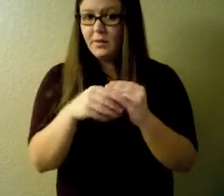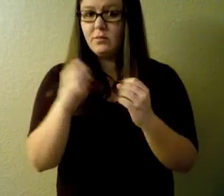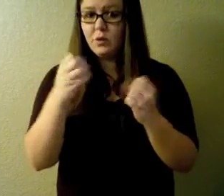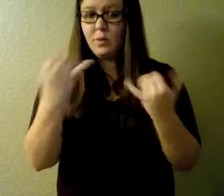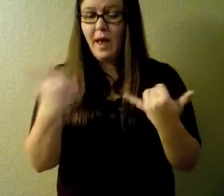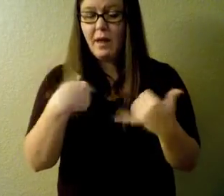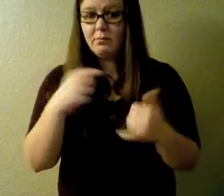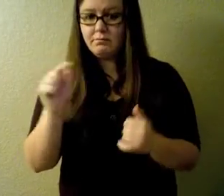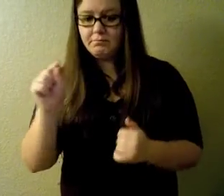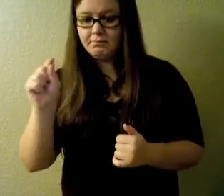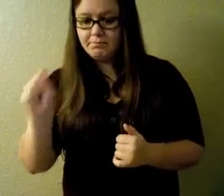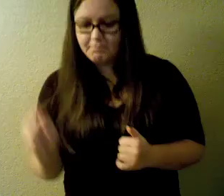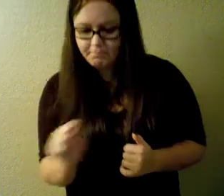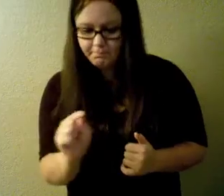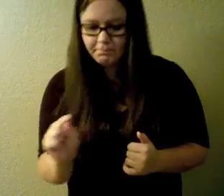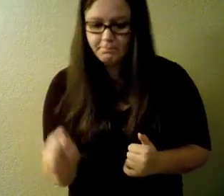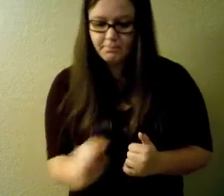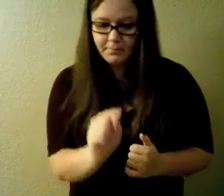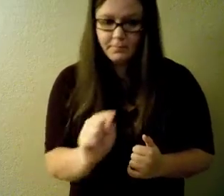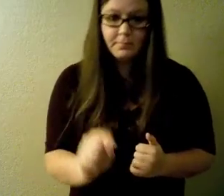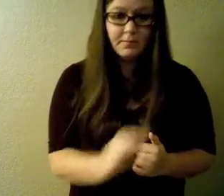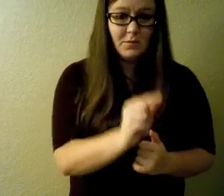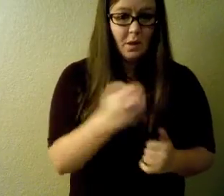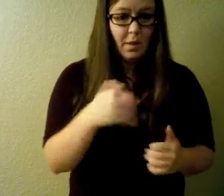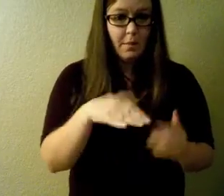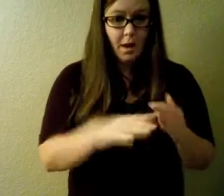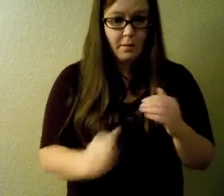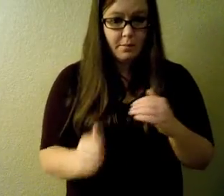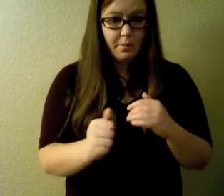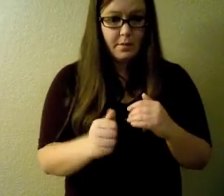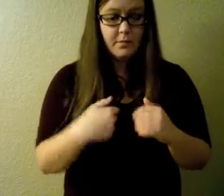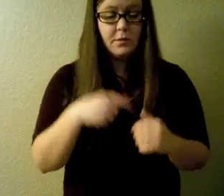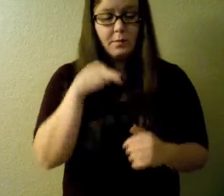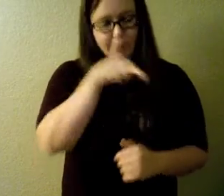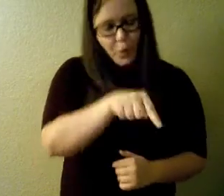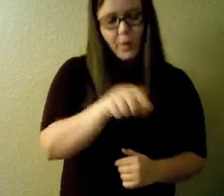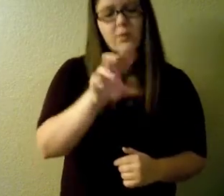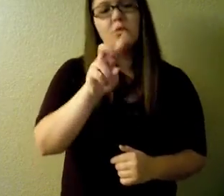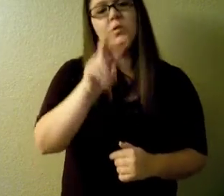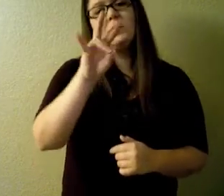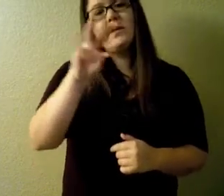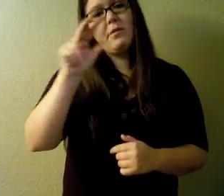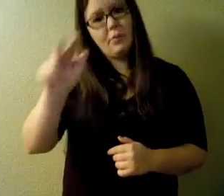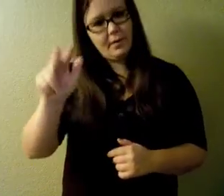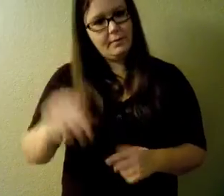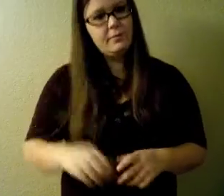is 0.273, or 273 thousandths.